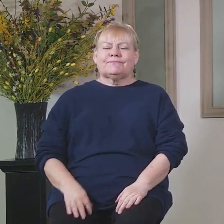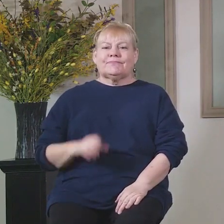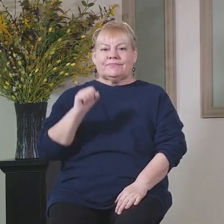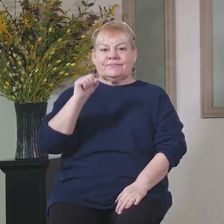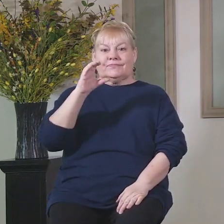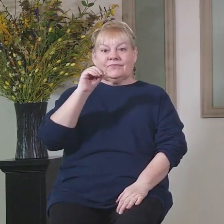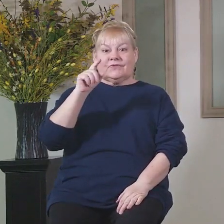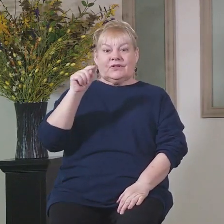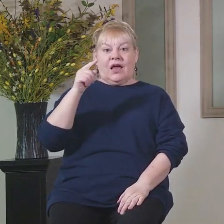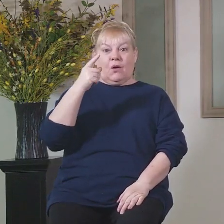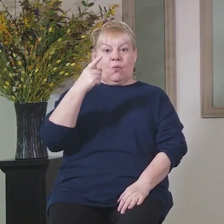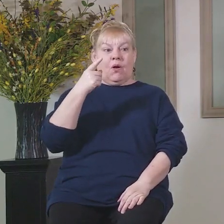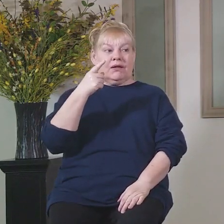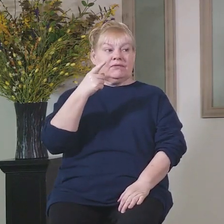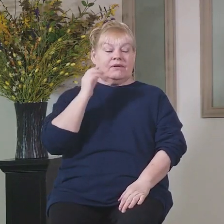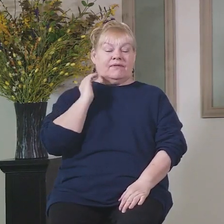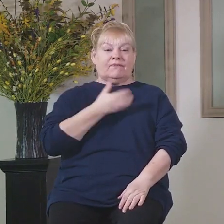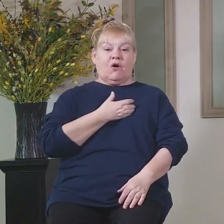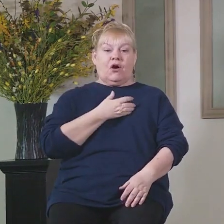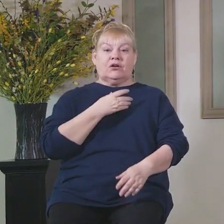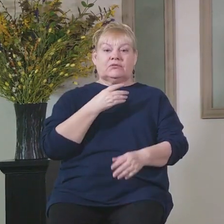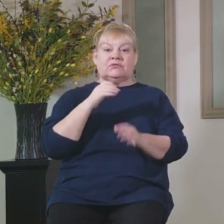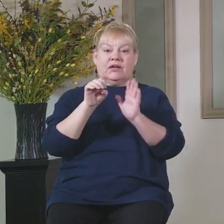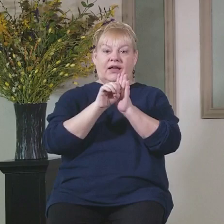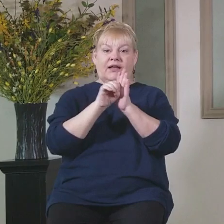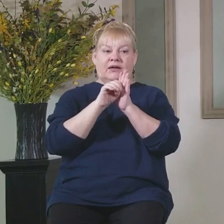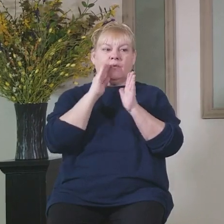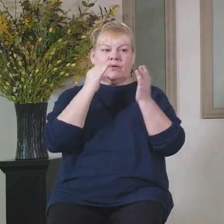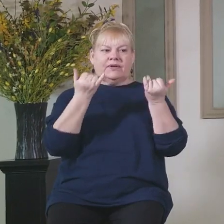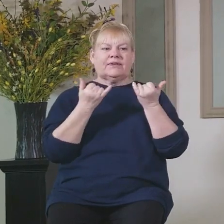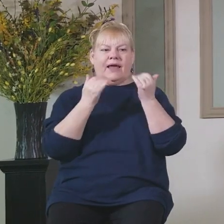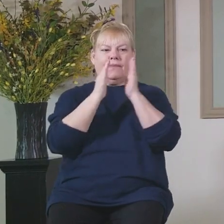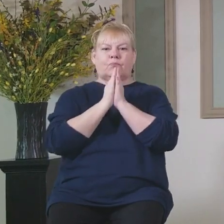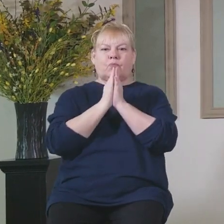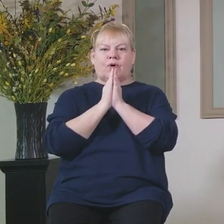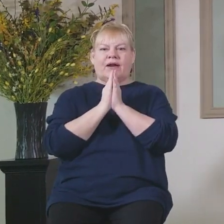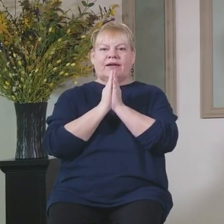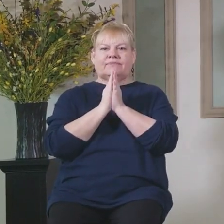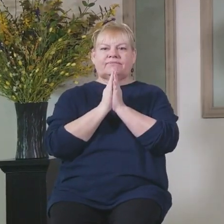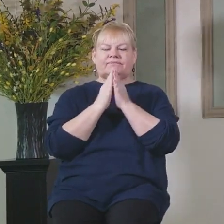Scott Ellison, one of our shepherds, is now going to come and dismiss us in prayer.